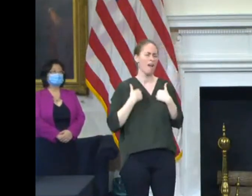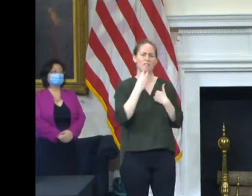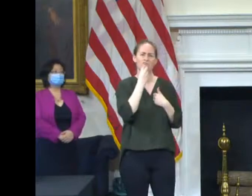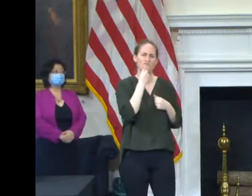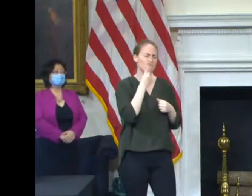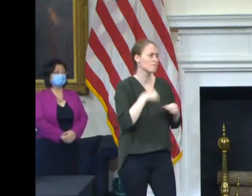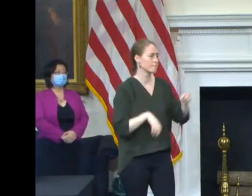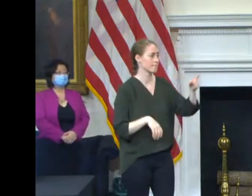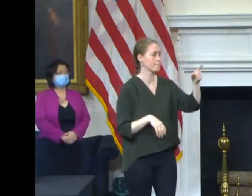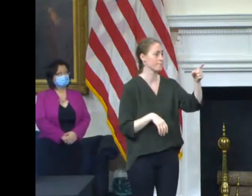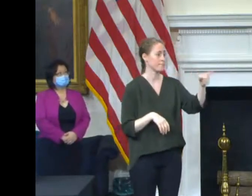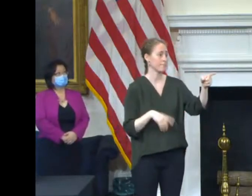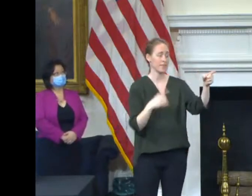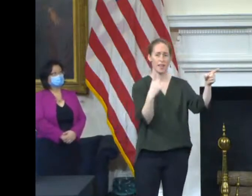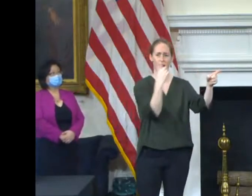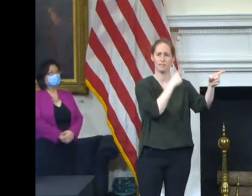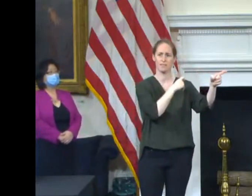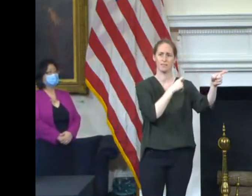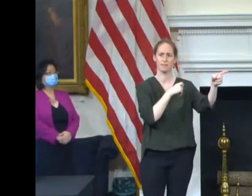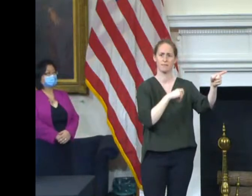Yeah. Yeah.